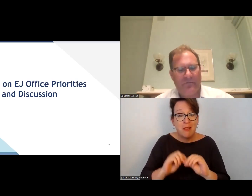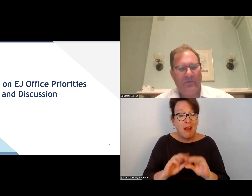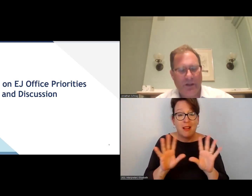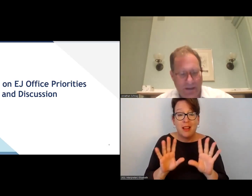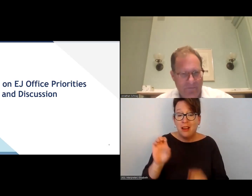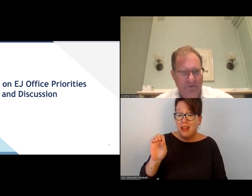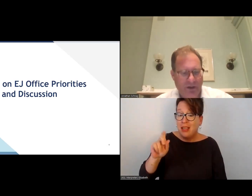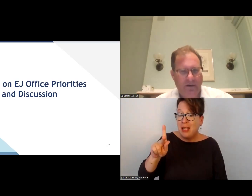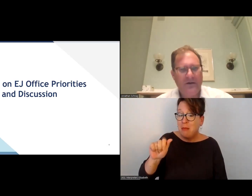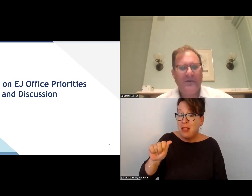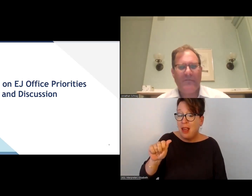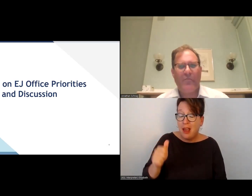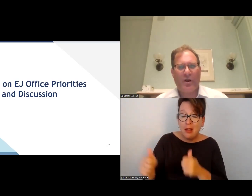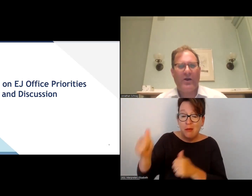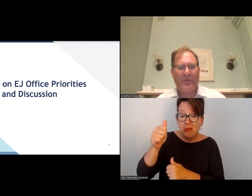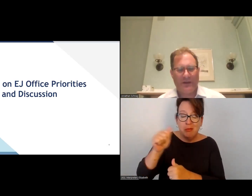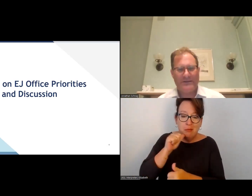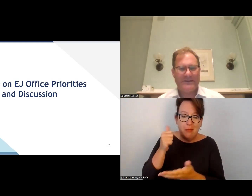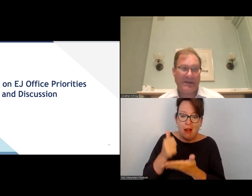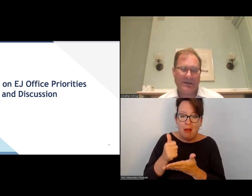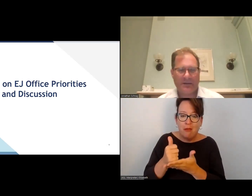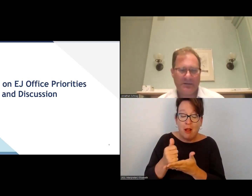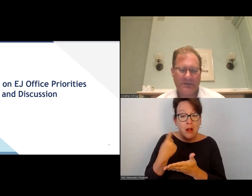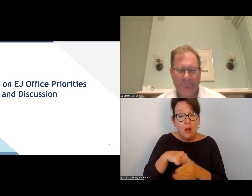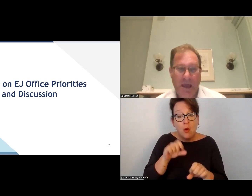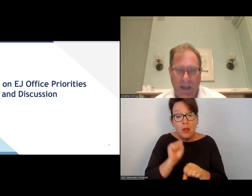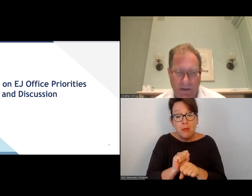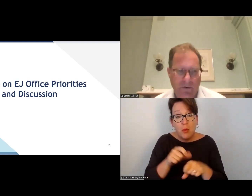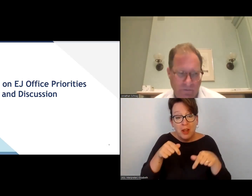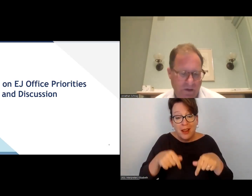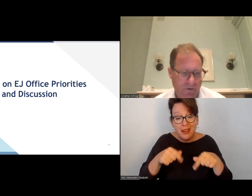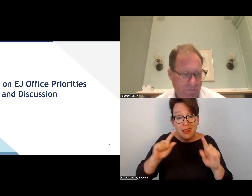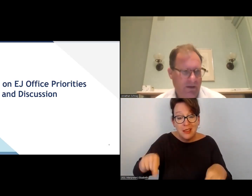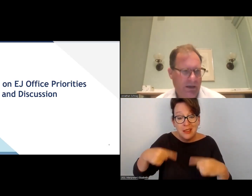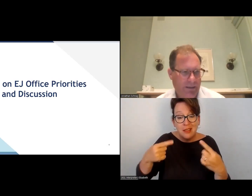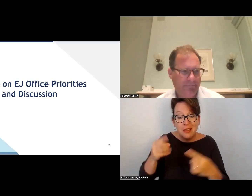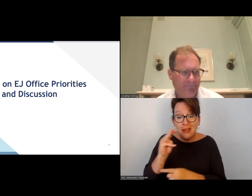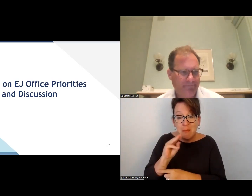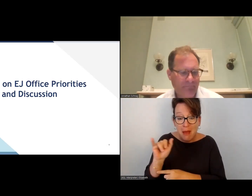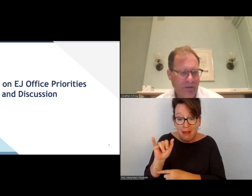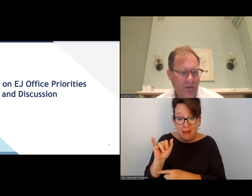helpful as we would like them to be. We've been working on this since May or so.